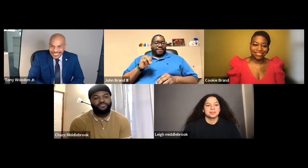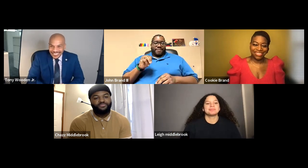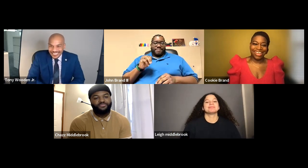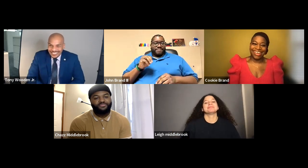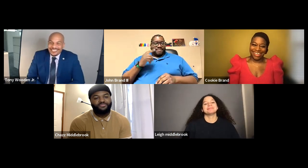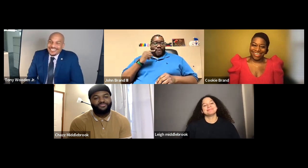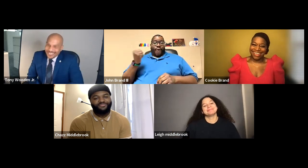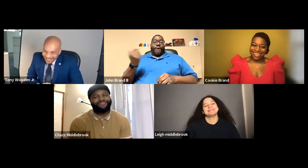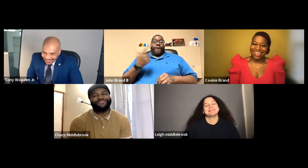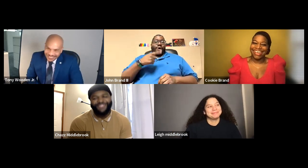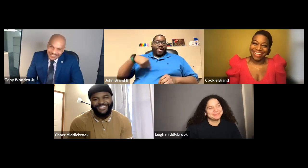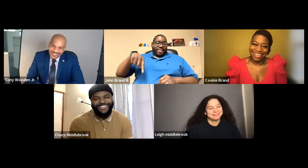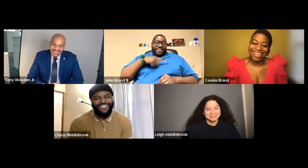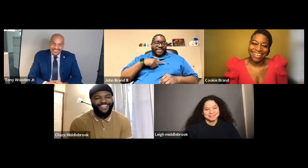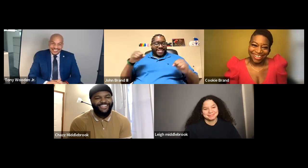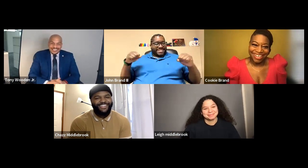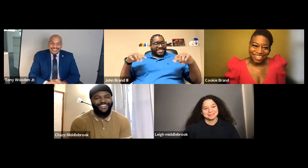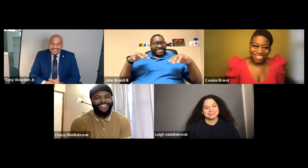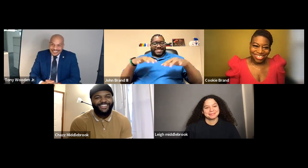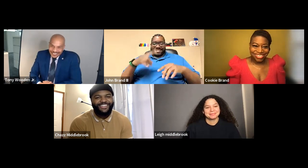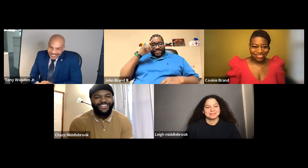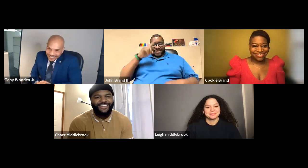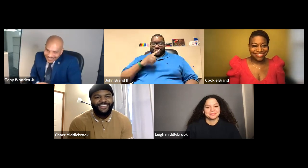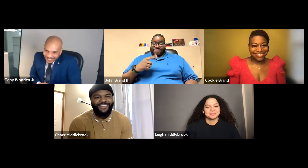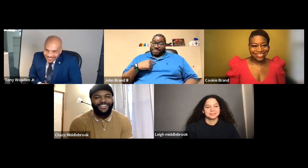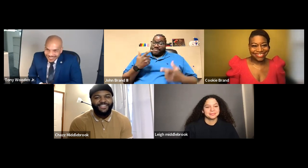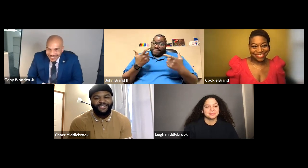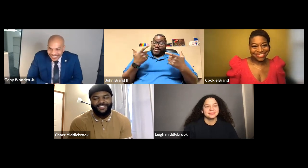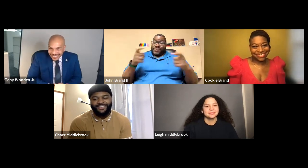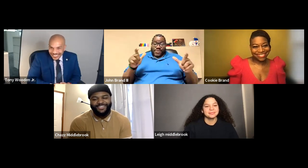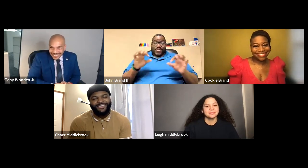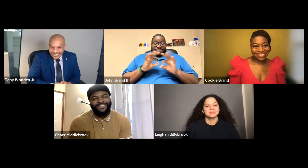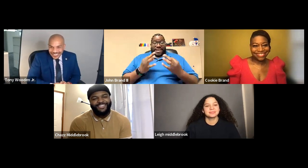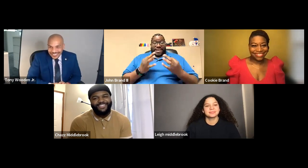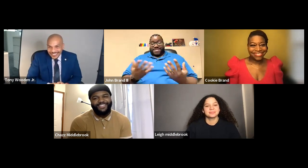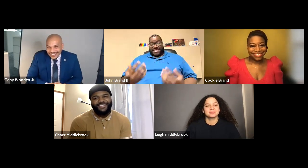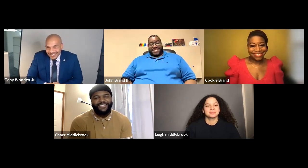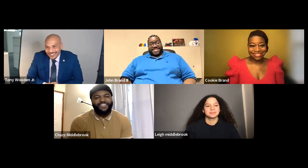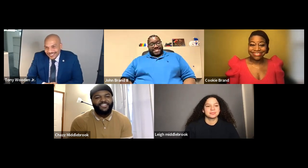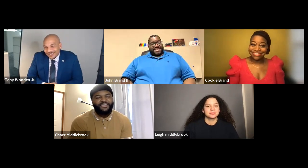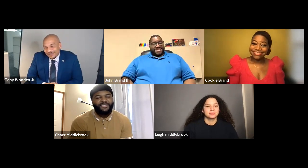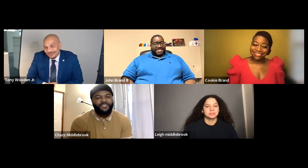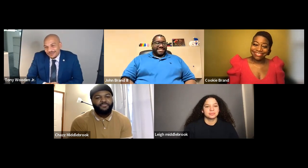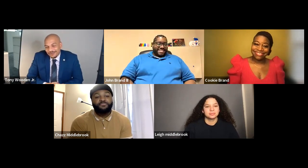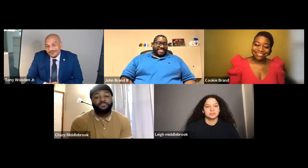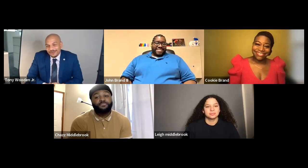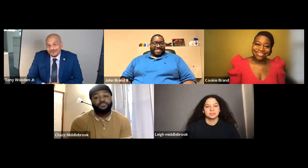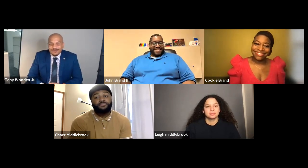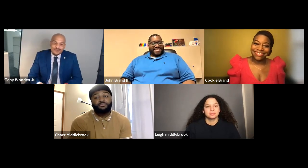football stadium or something like that to have the family reunion. So we could have all of us there for sure because we are a huge